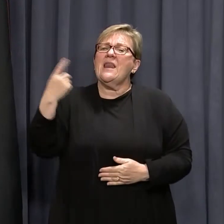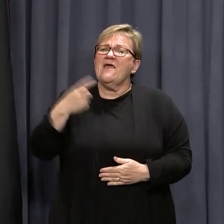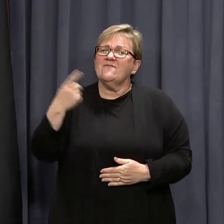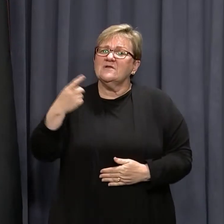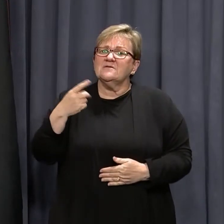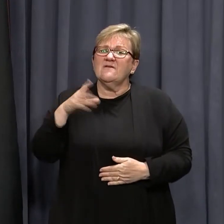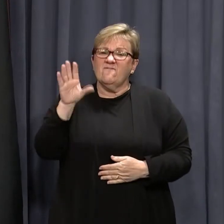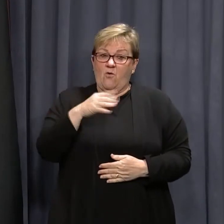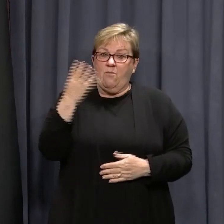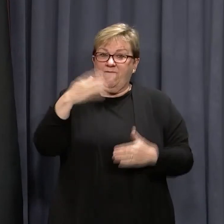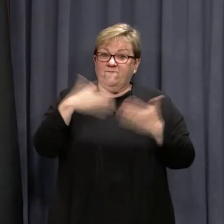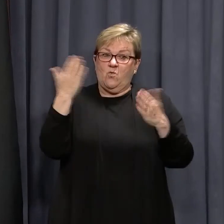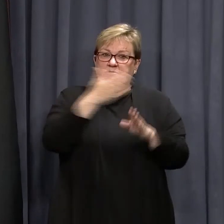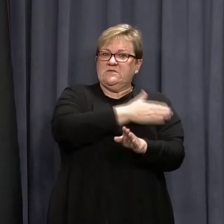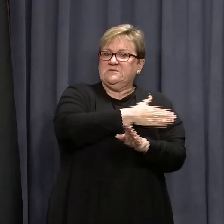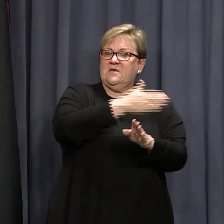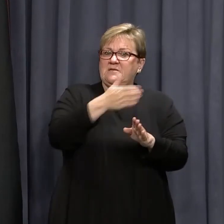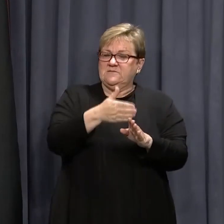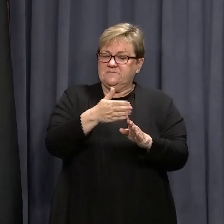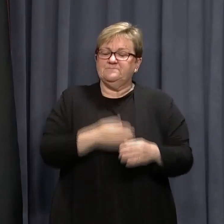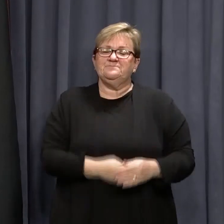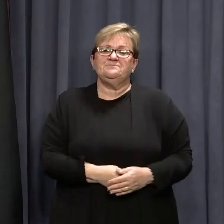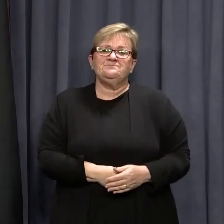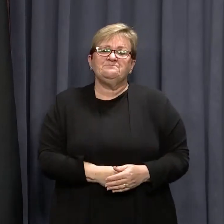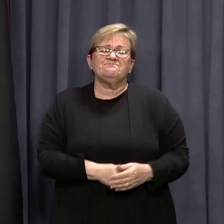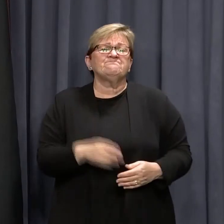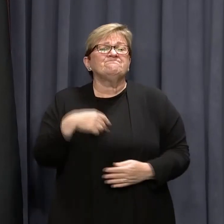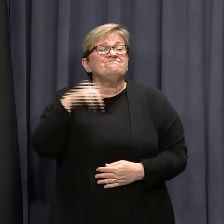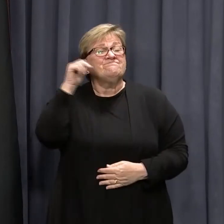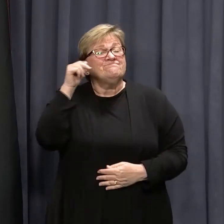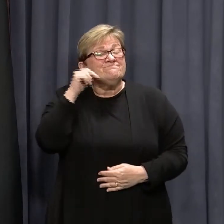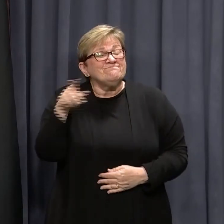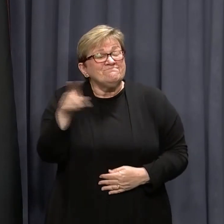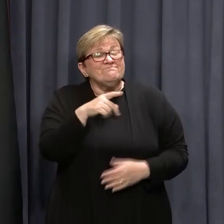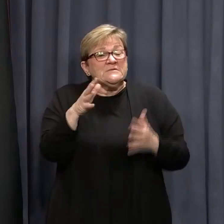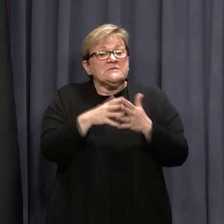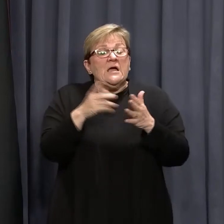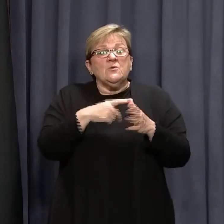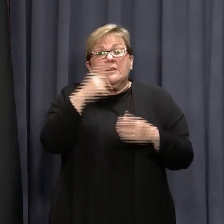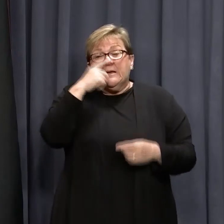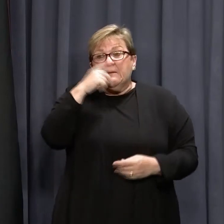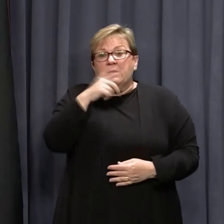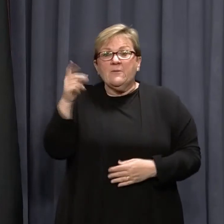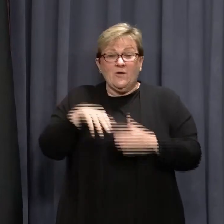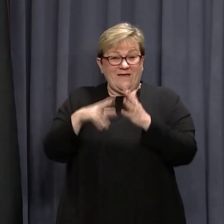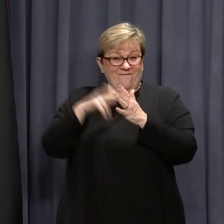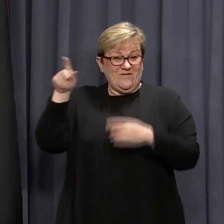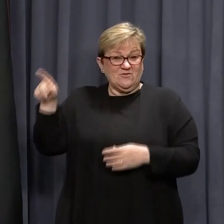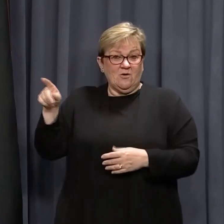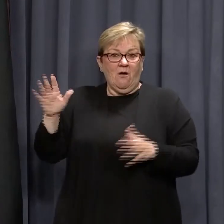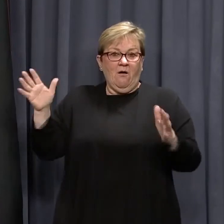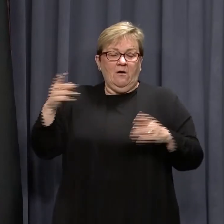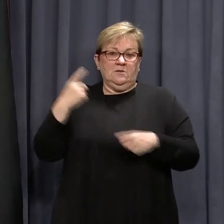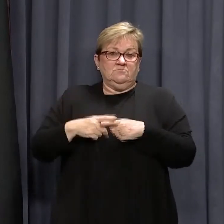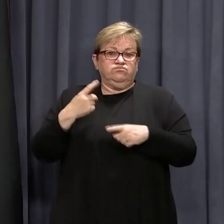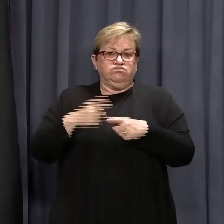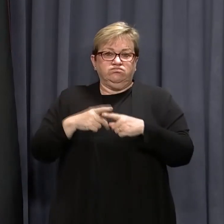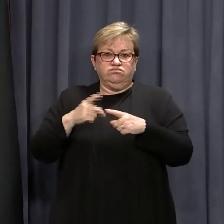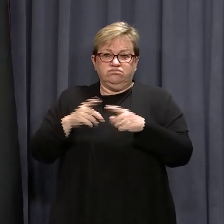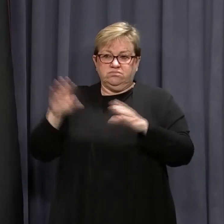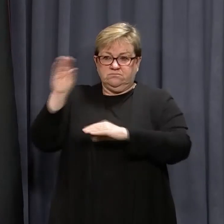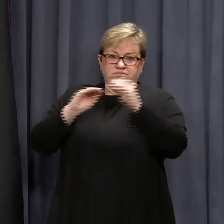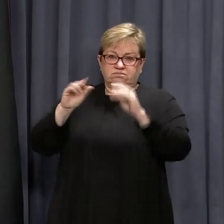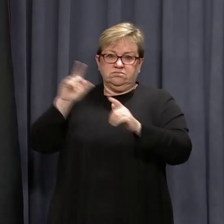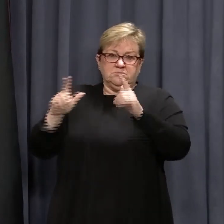their 14-day period. We know there'll be Western Australians in Victoria hurriedly rearranging their